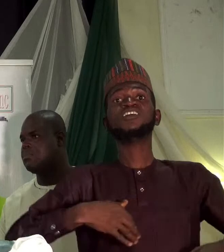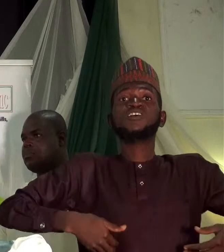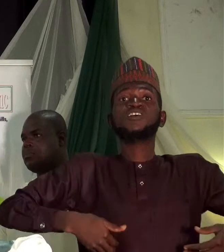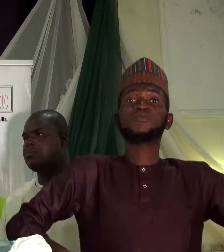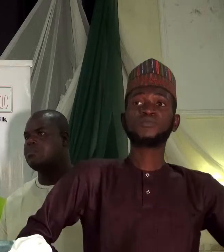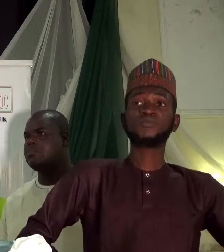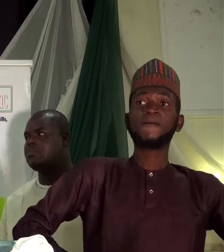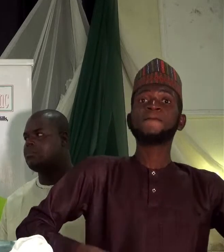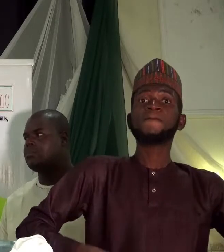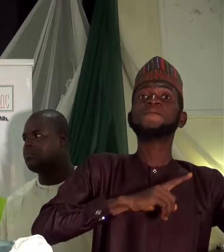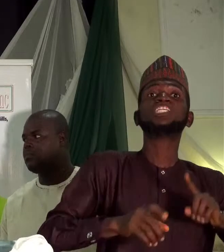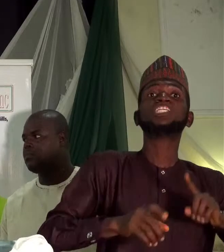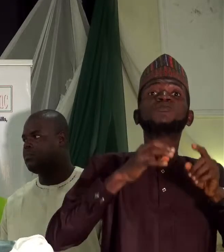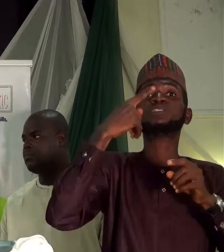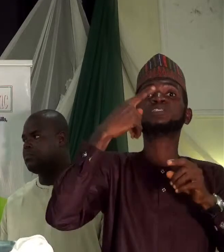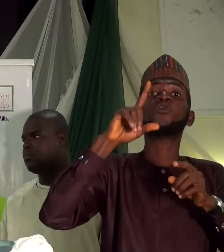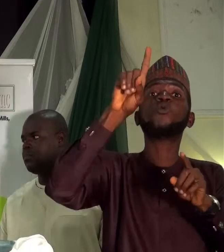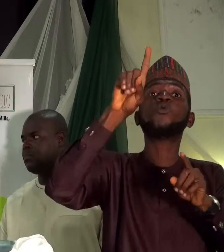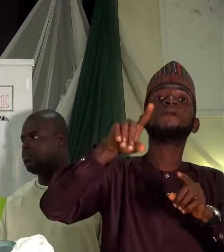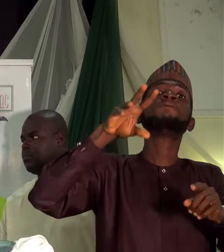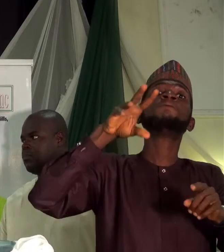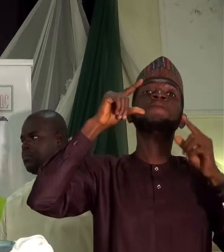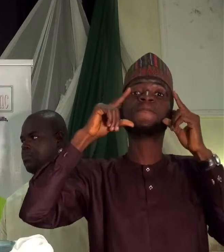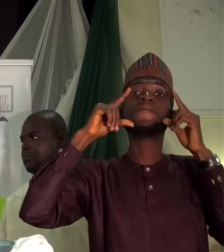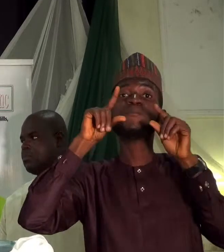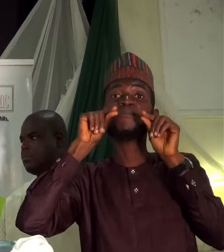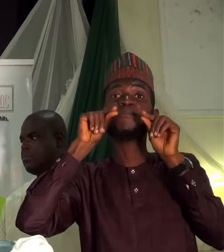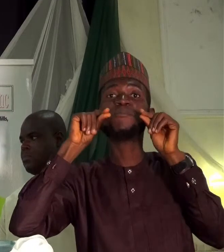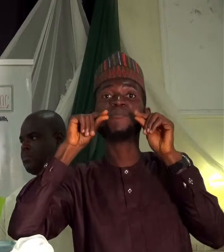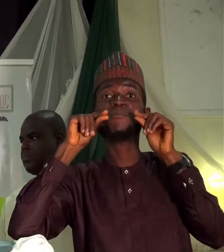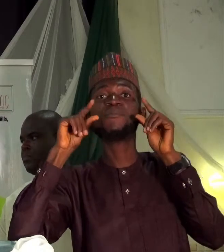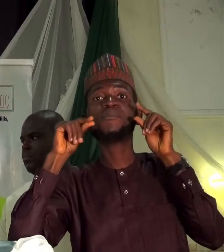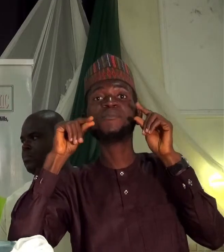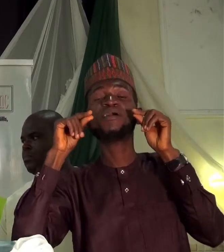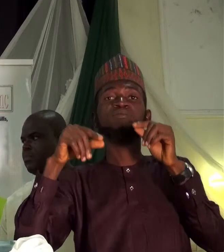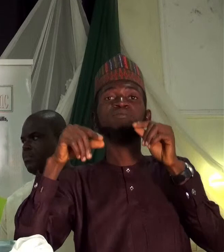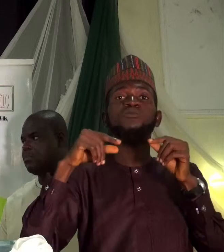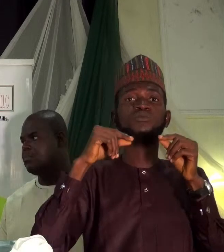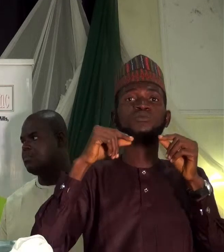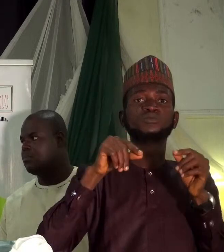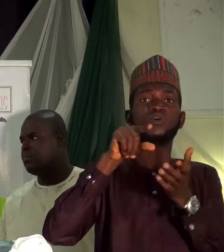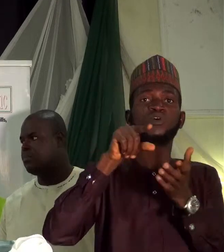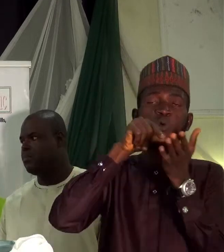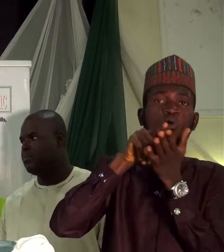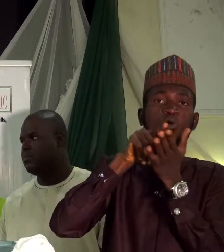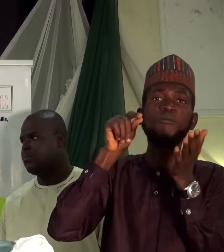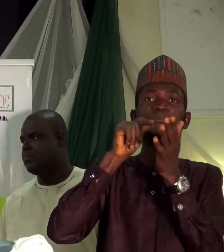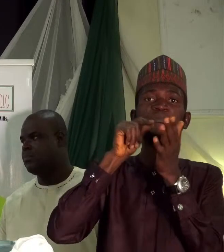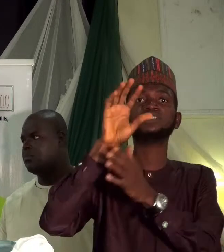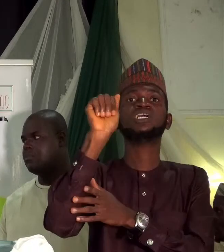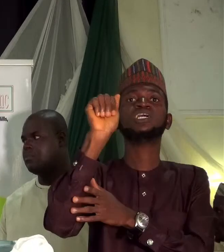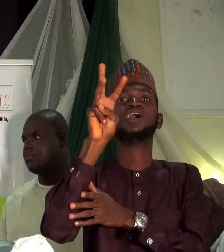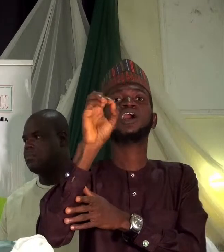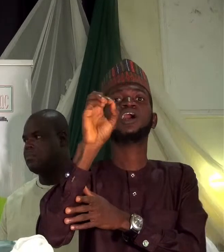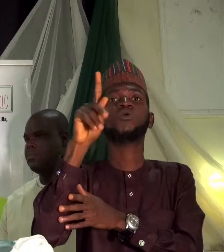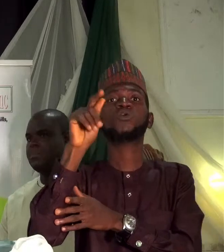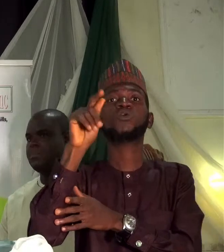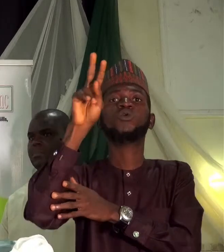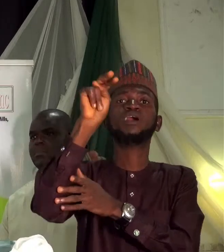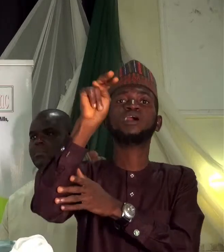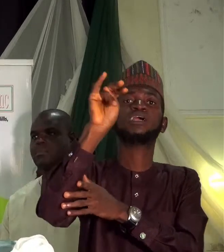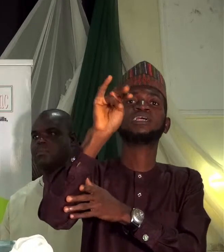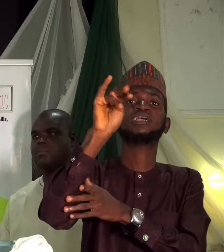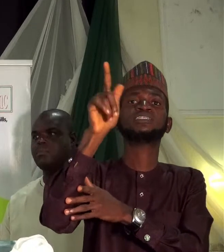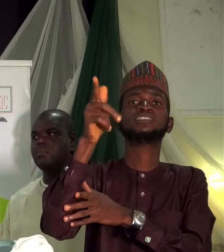ba ni ke ya wo ko ma rojo for the next 5 or 6 hours. Ko ni bere omi, ko si ni bere nkankan. A wo ko ma rojo lo ni.